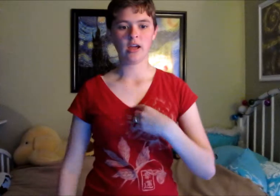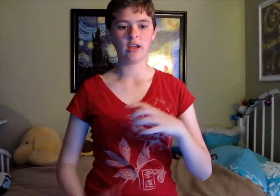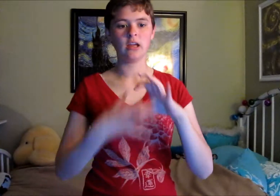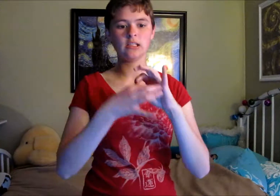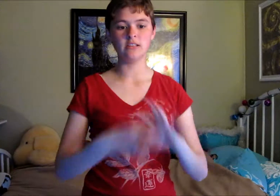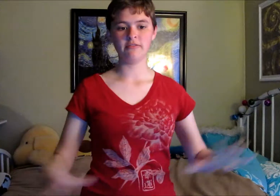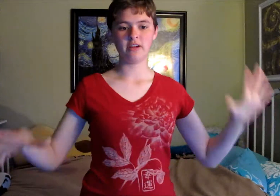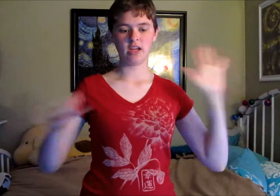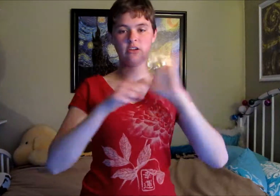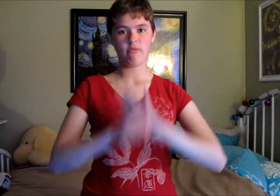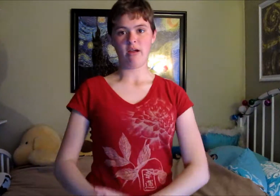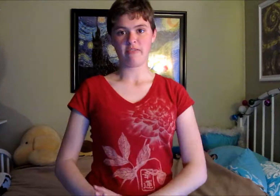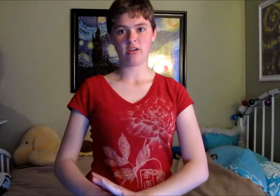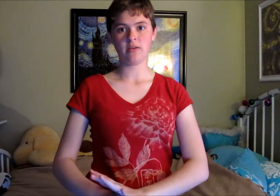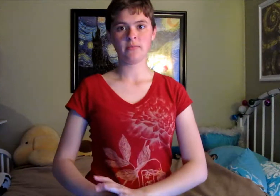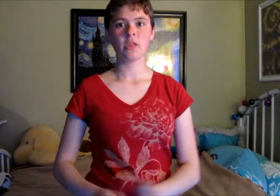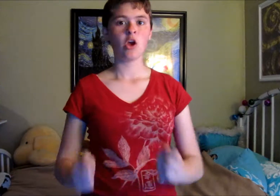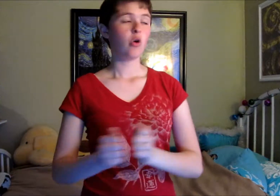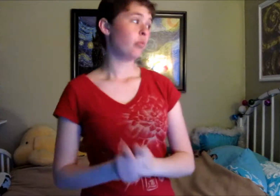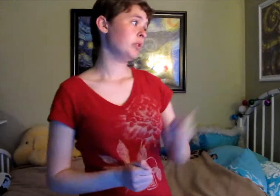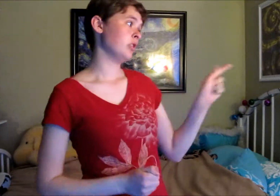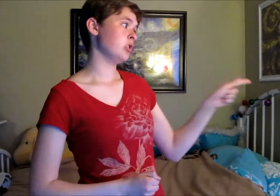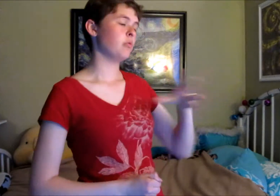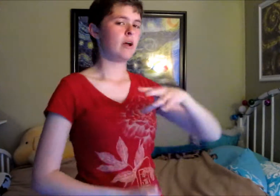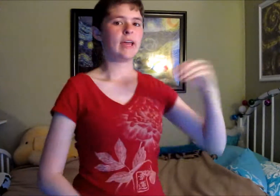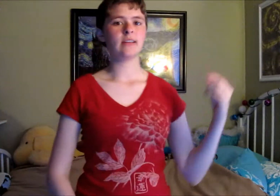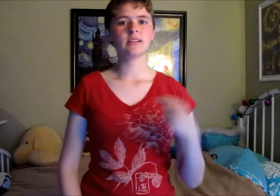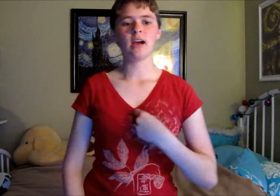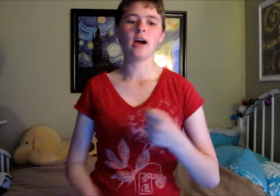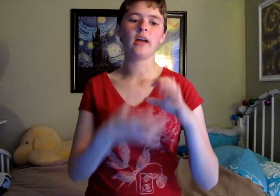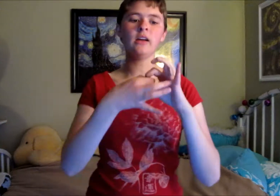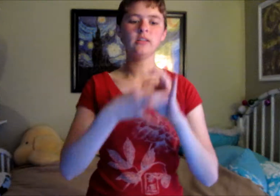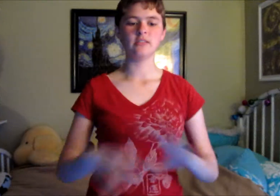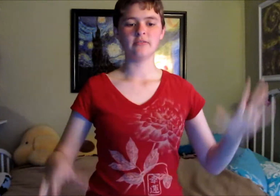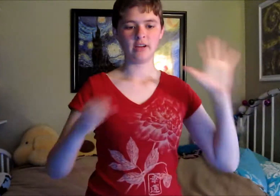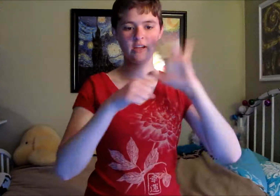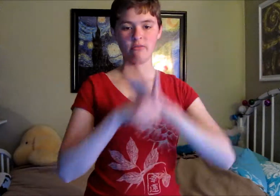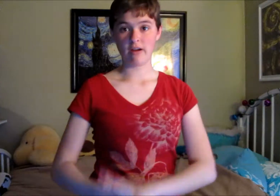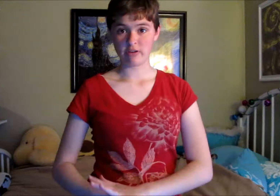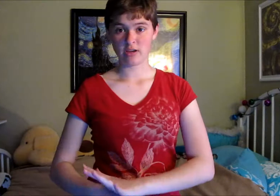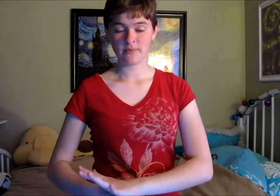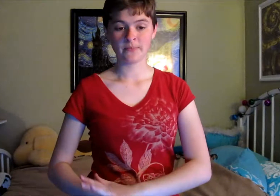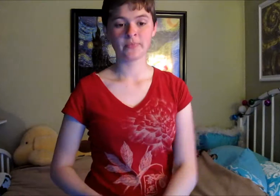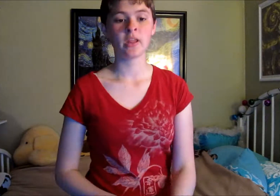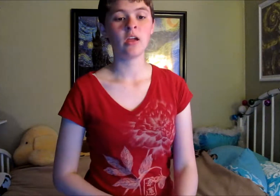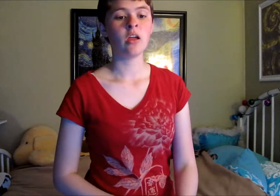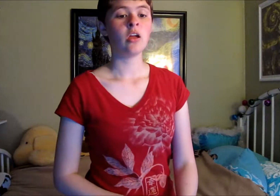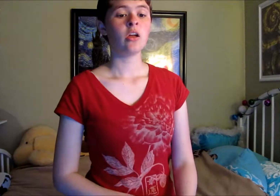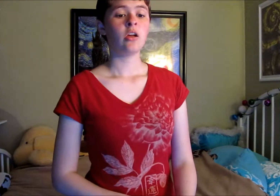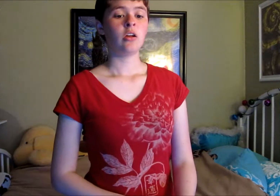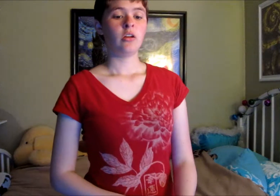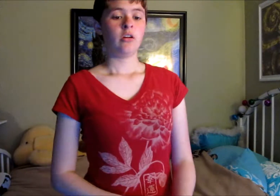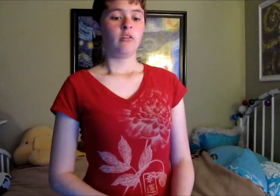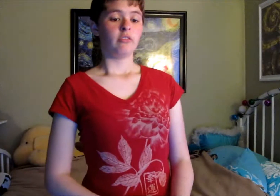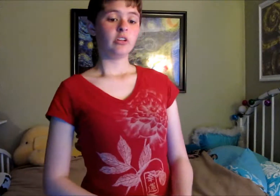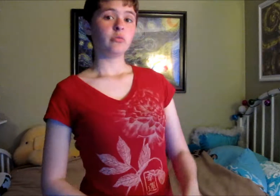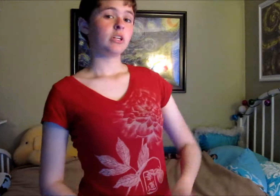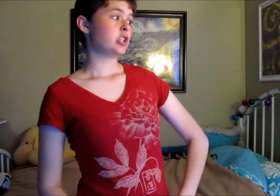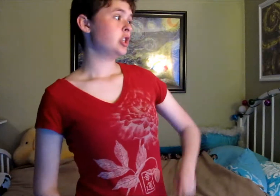I defying gravity, with you and I defying gravity. For this one,